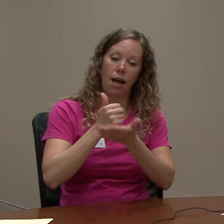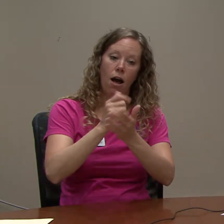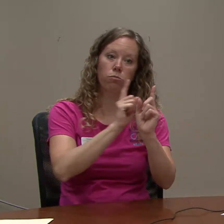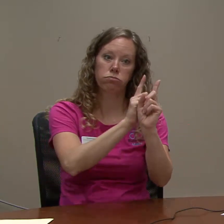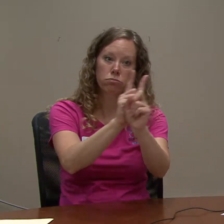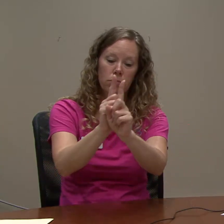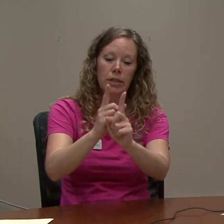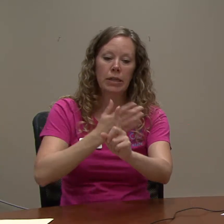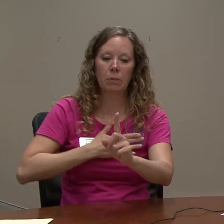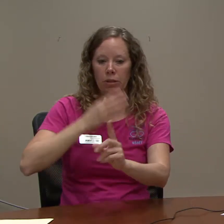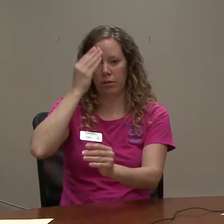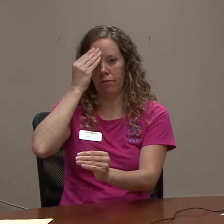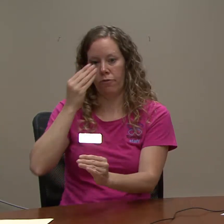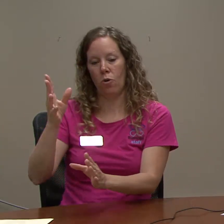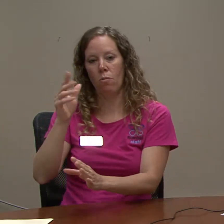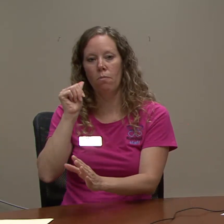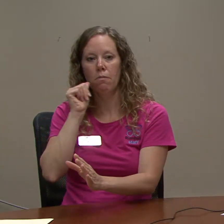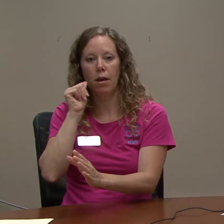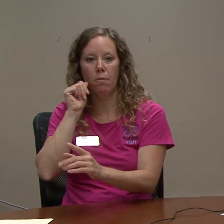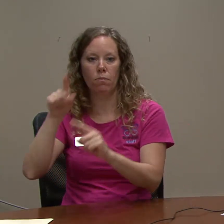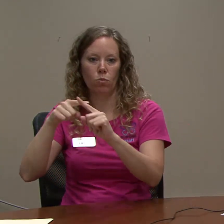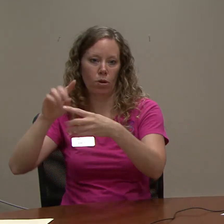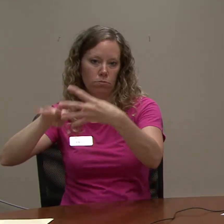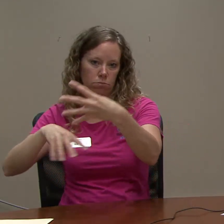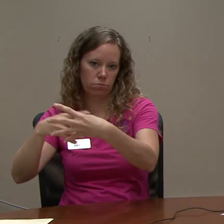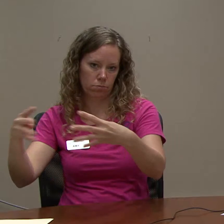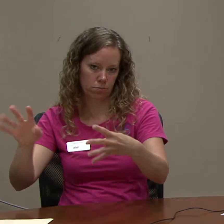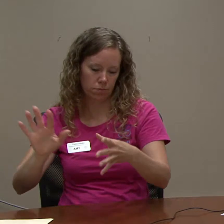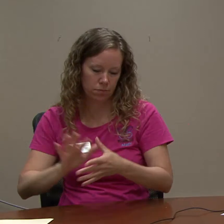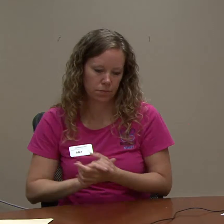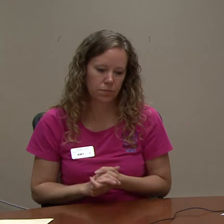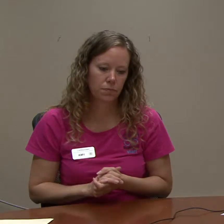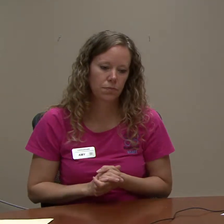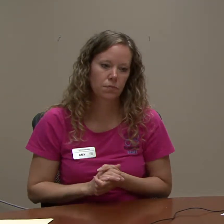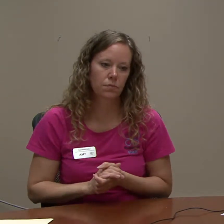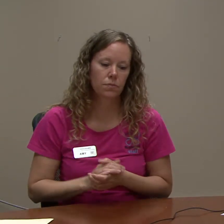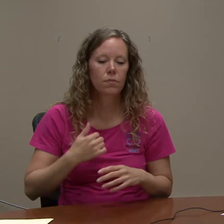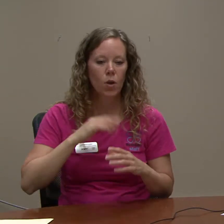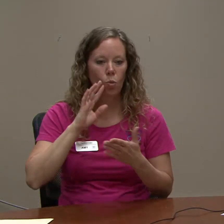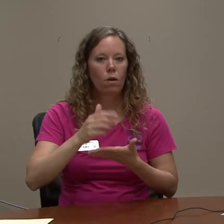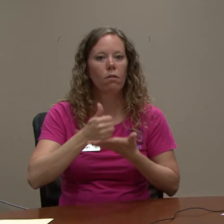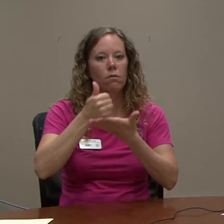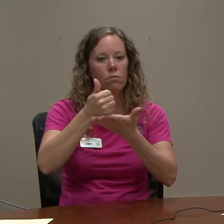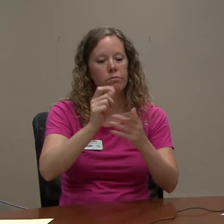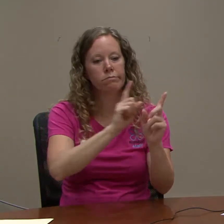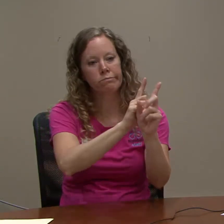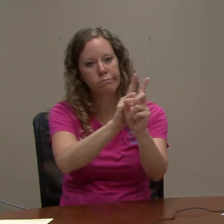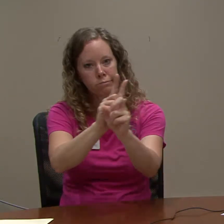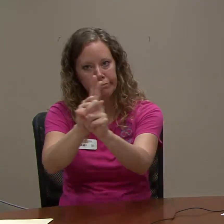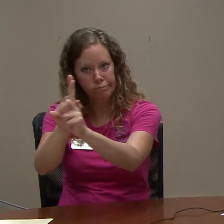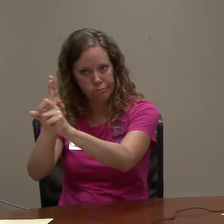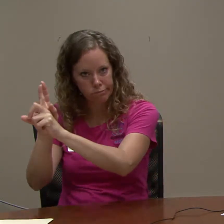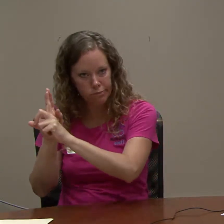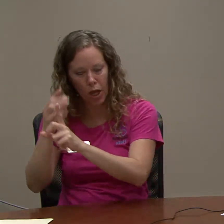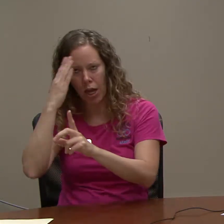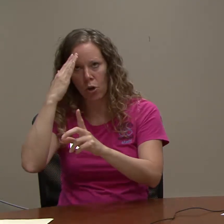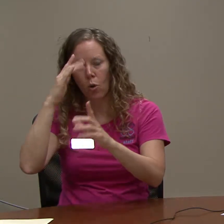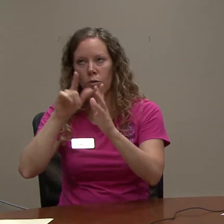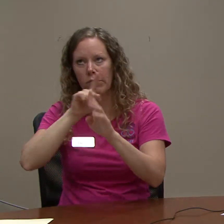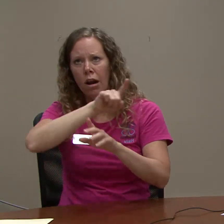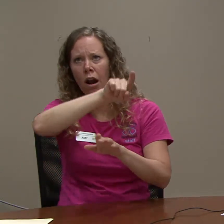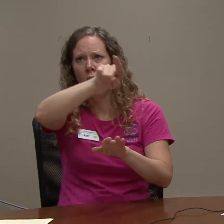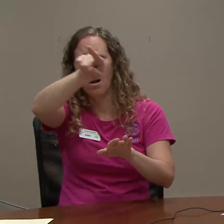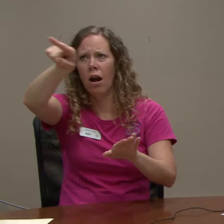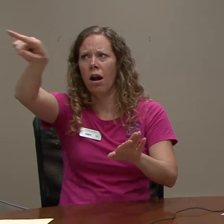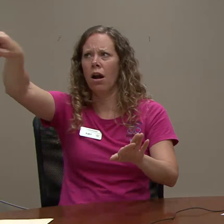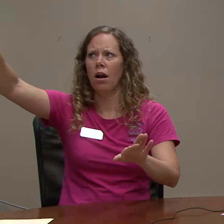that you set your visit. Assistance with transporting the visitor will be provided if required, because we know that's a long walk